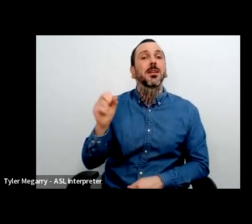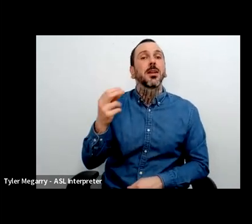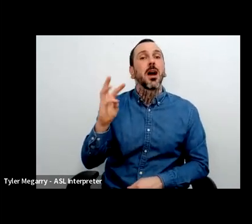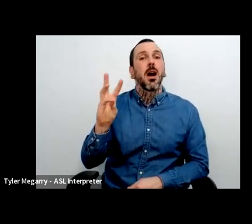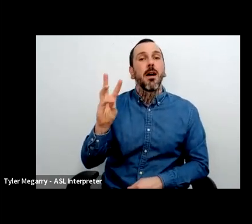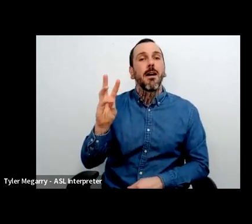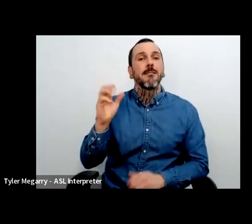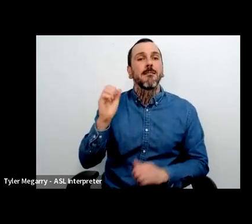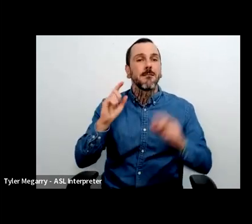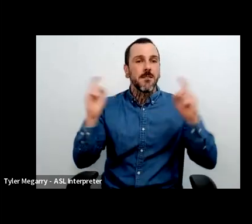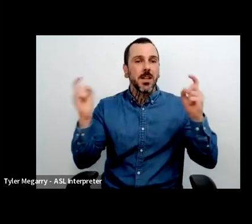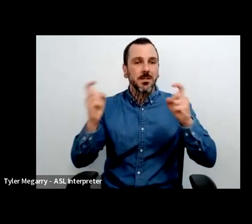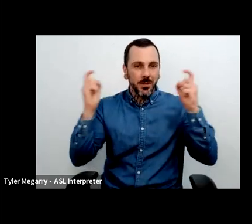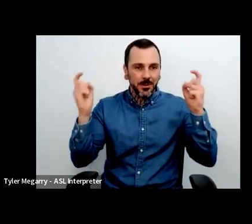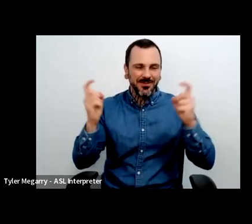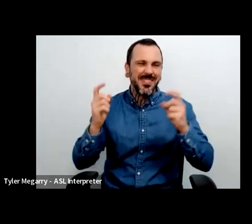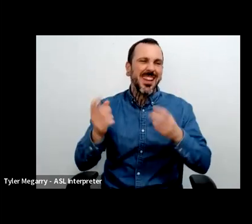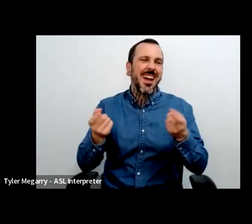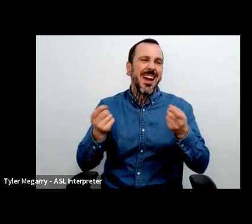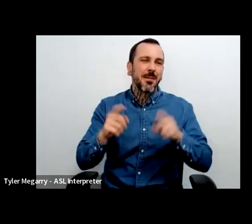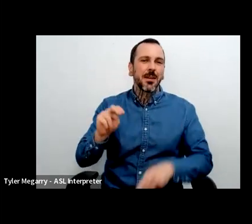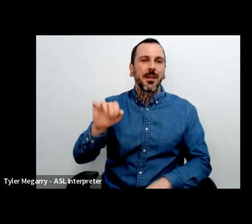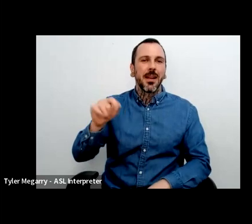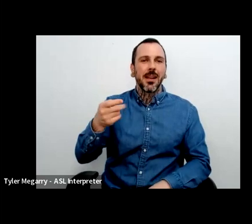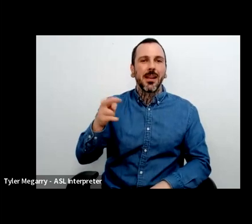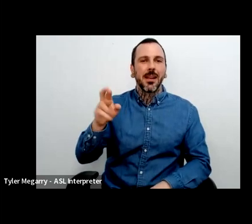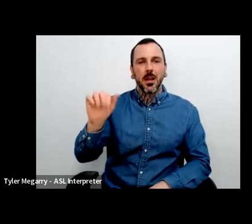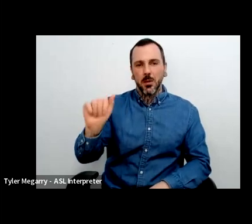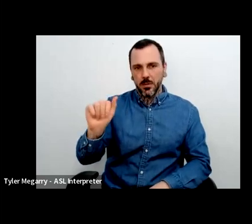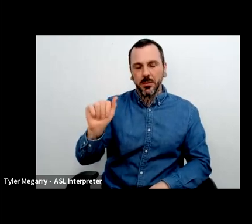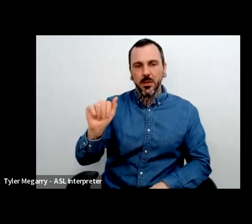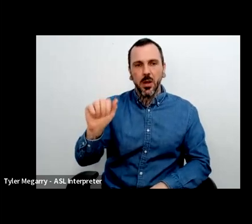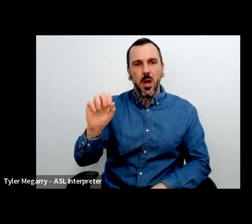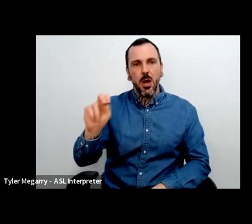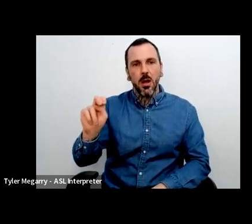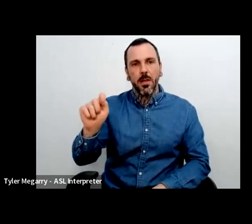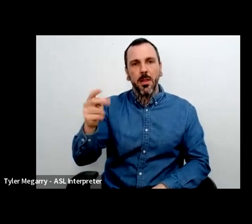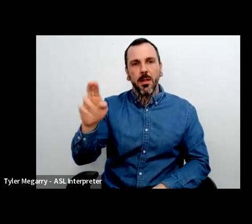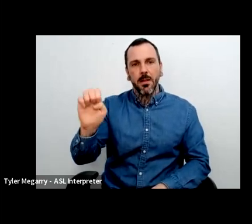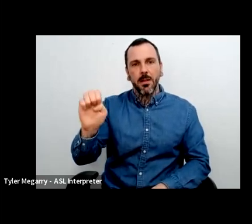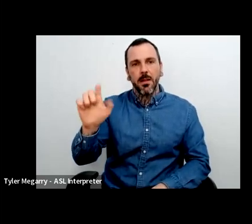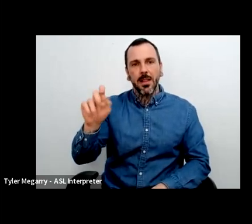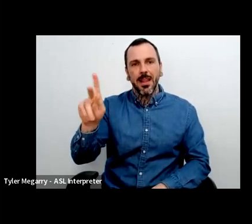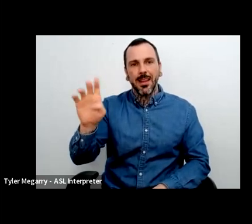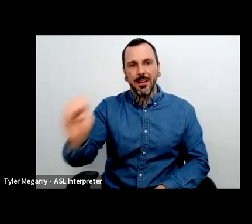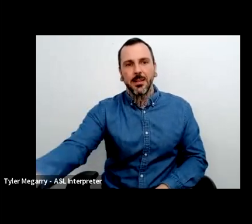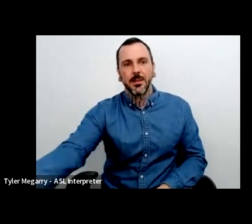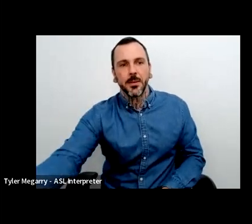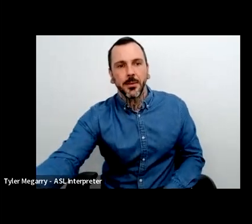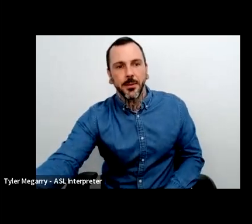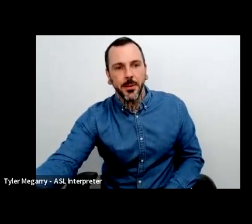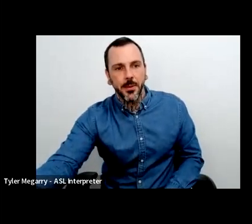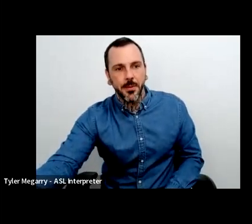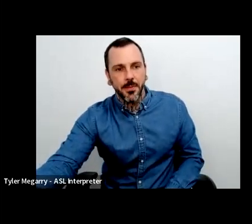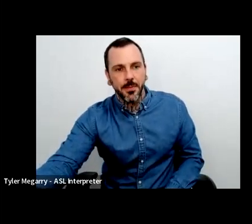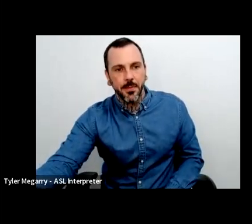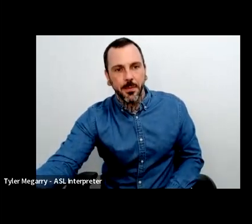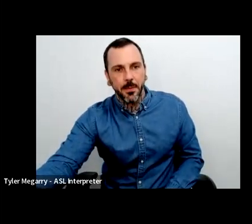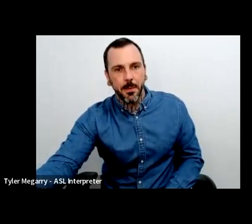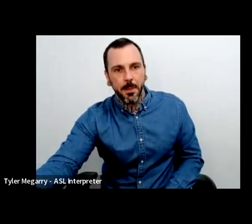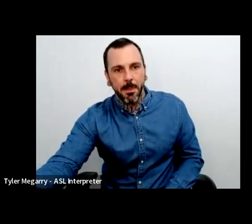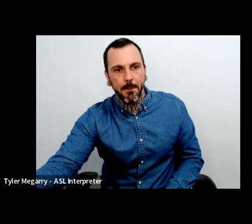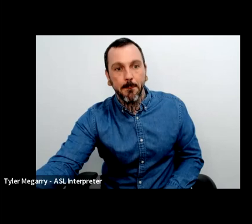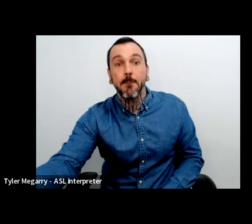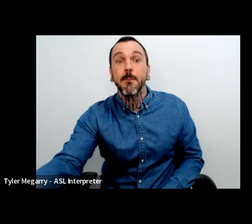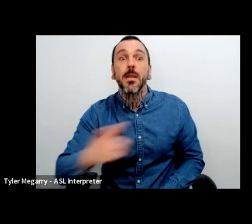previews for Mahabharata, which is an ancient Indian epic. And we've had a ton of people come out, like the South Asian community,